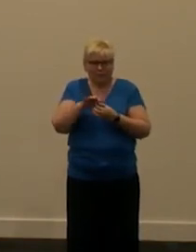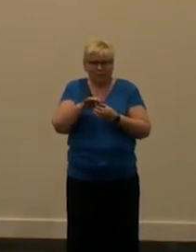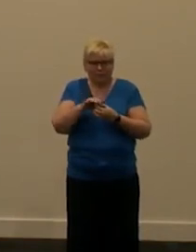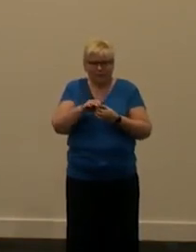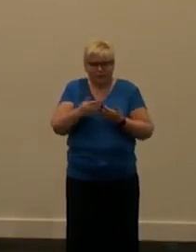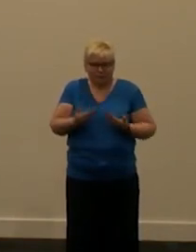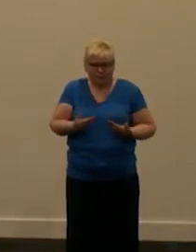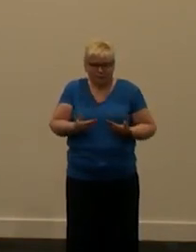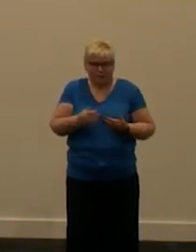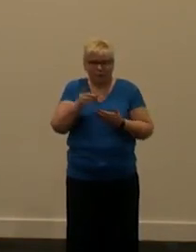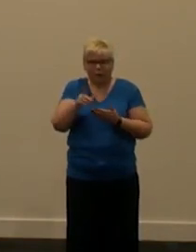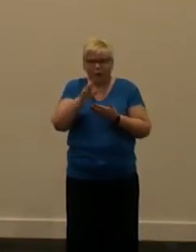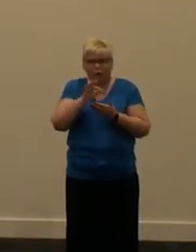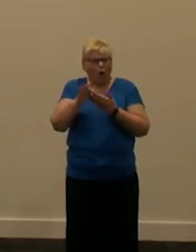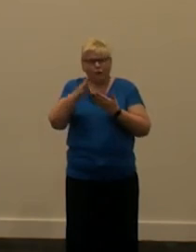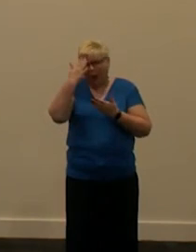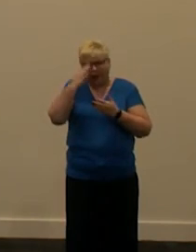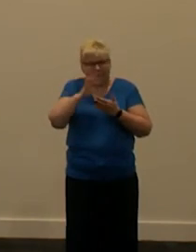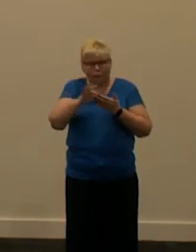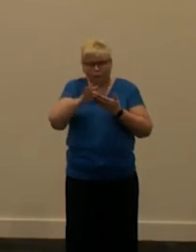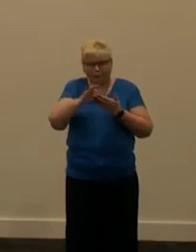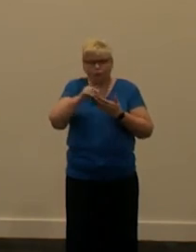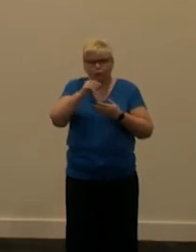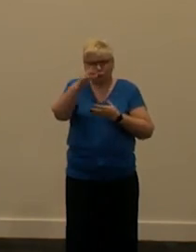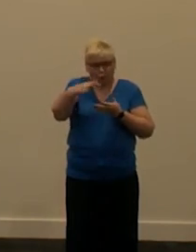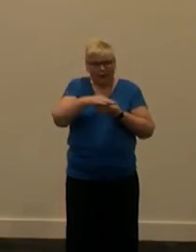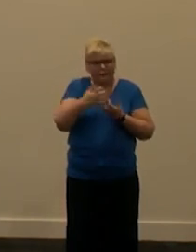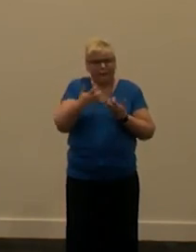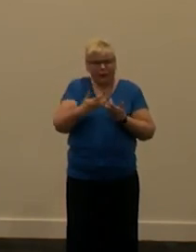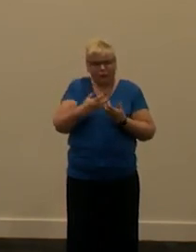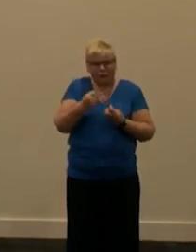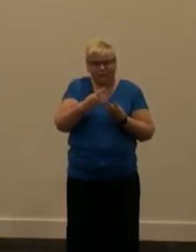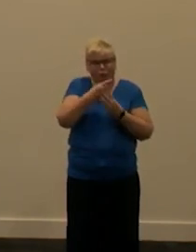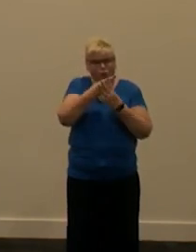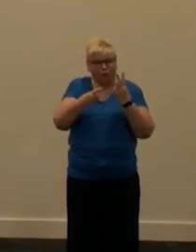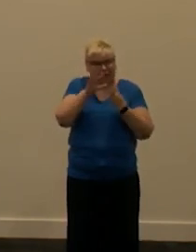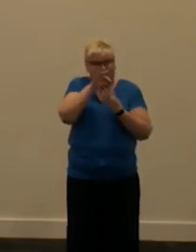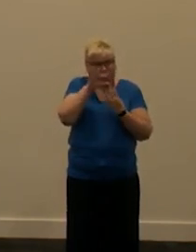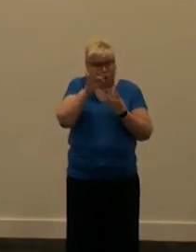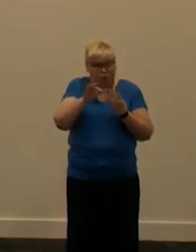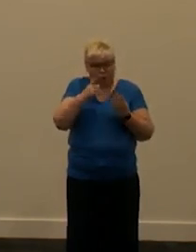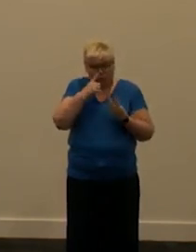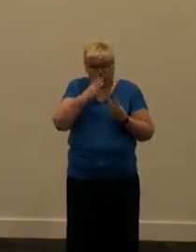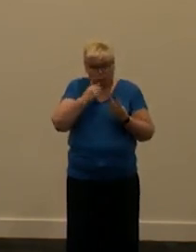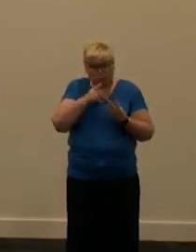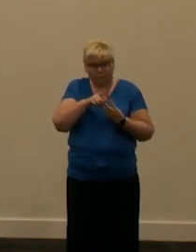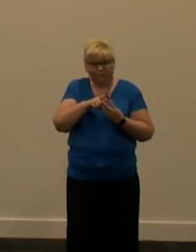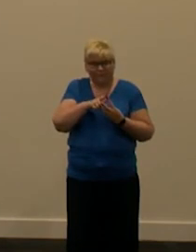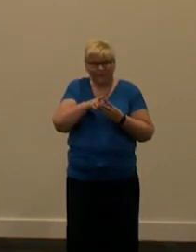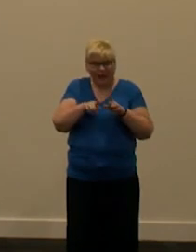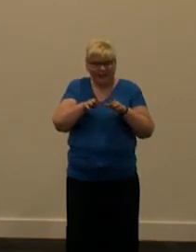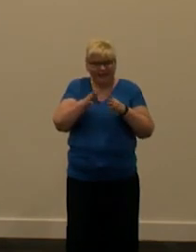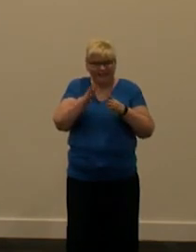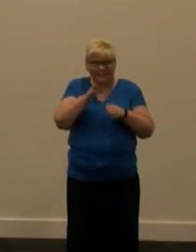the branch office or headquarter to this Virtual WAN hub. We have here three options. We can use a site-to-site VPN connection,